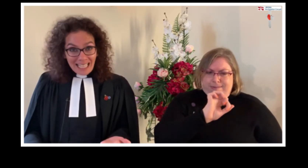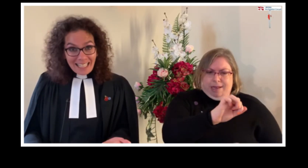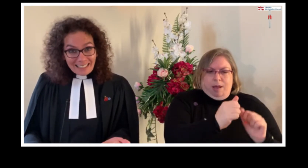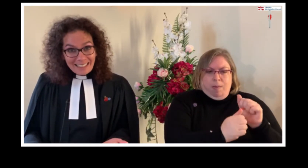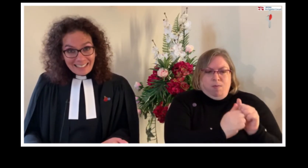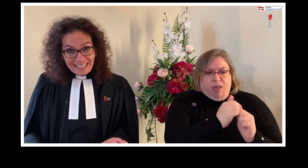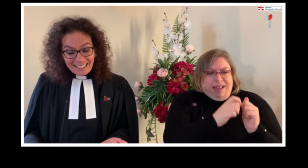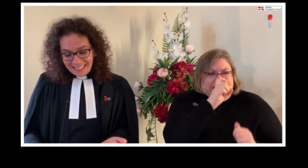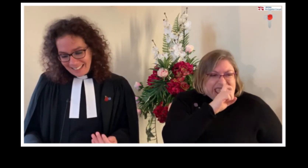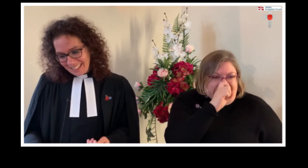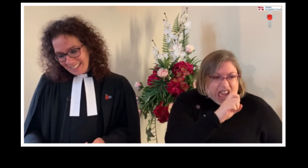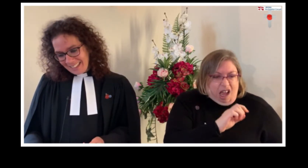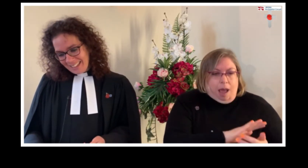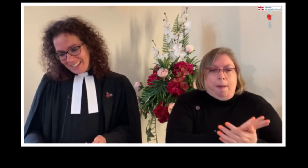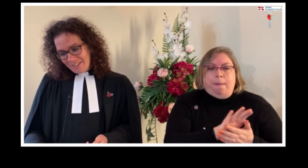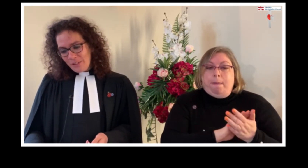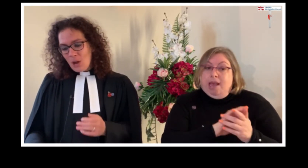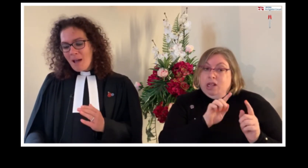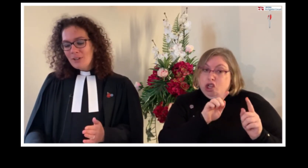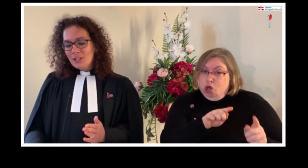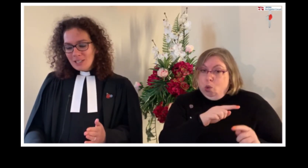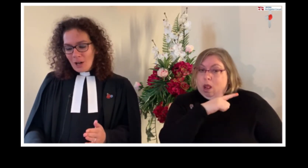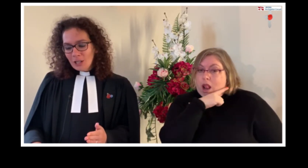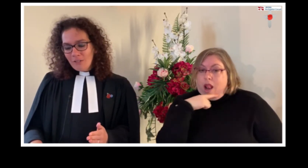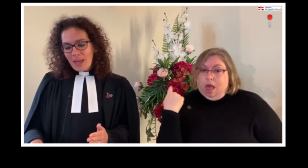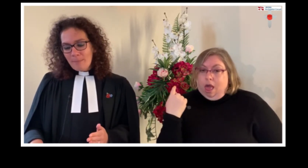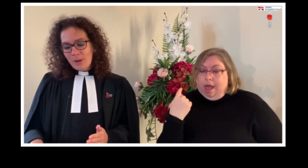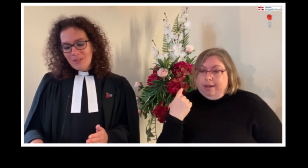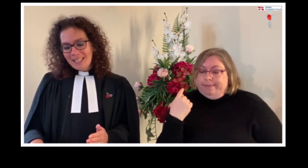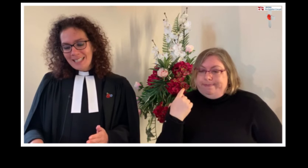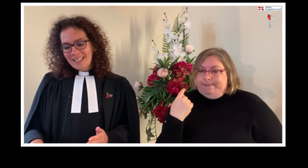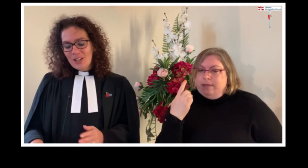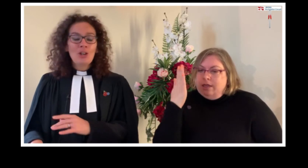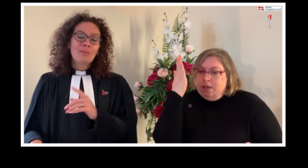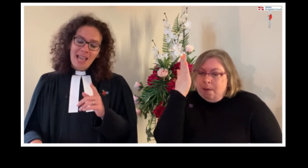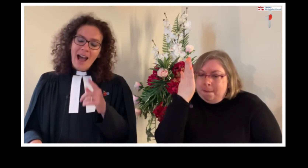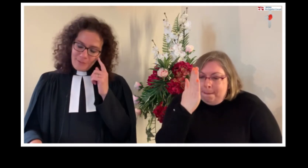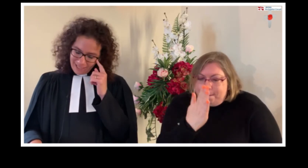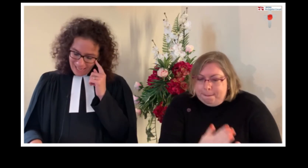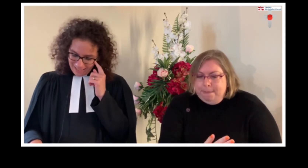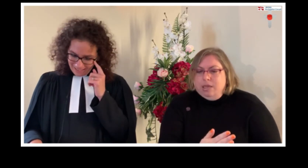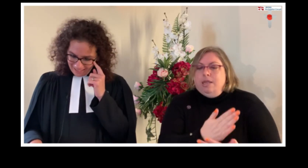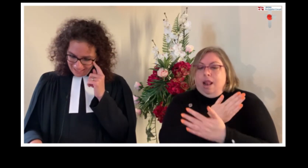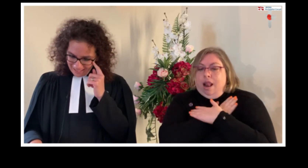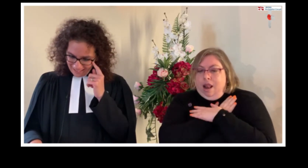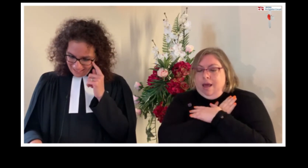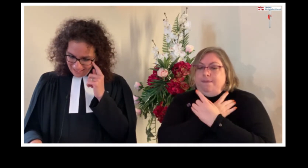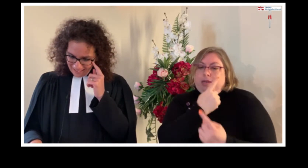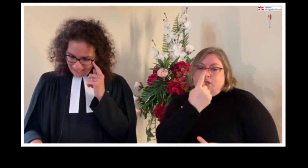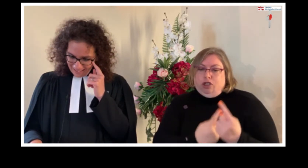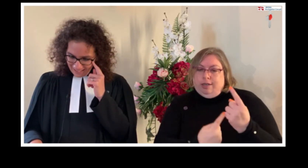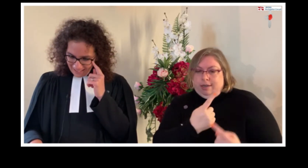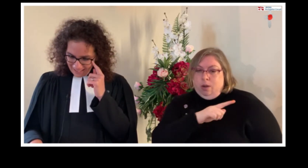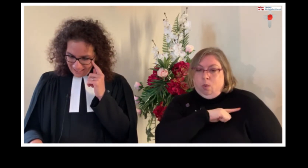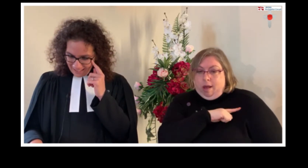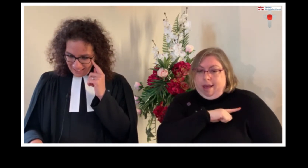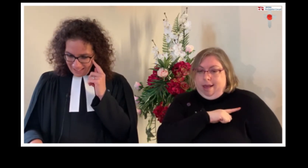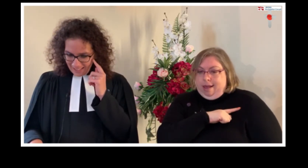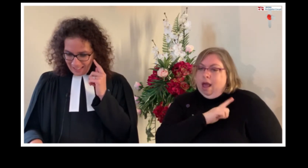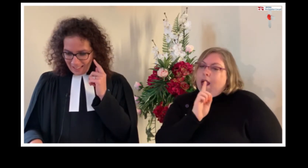you're a liar. For whoever does not love their brother and sister whom they have seen,